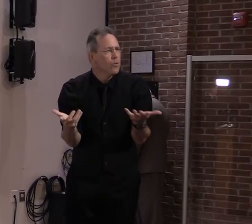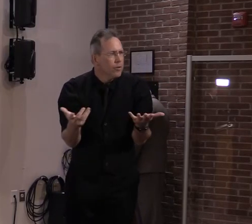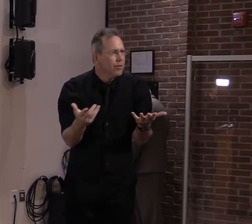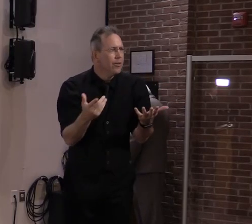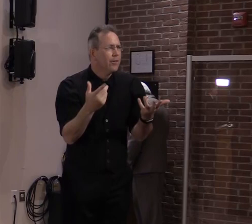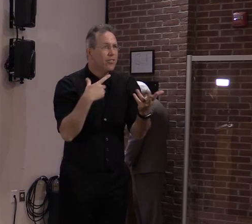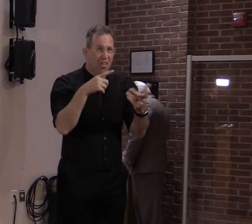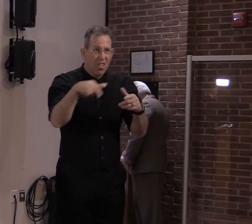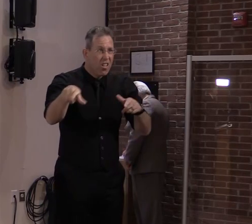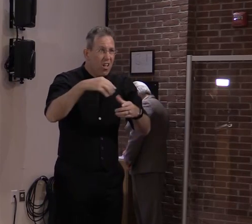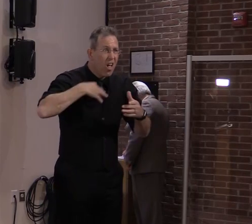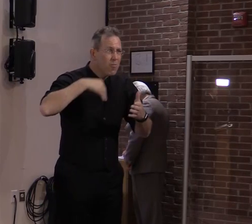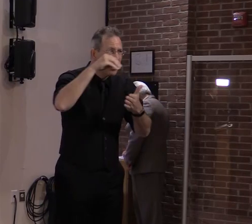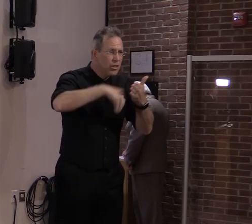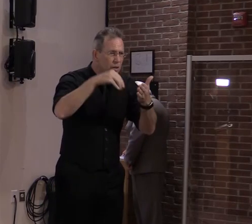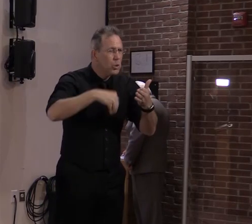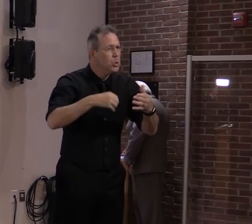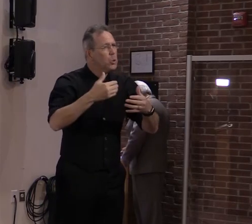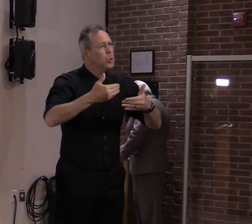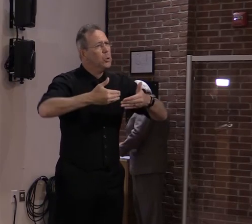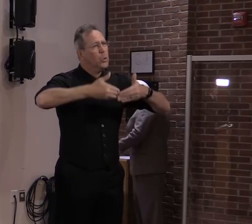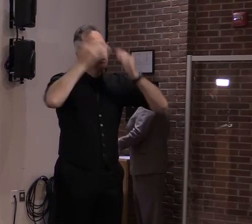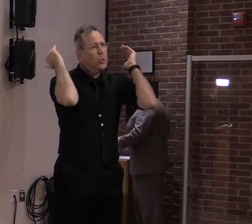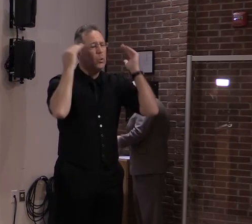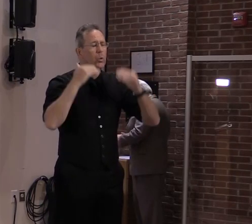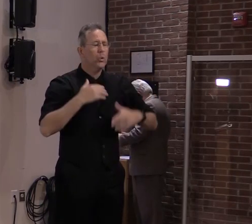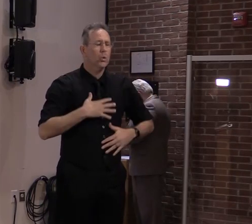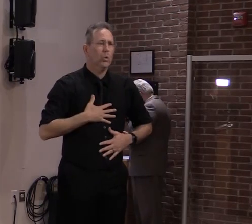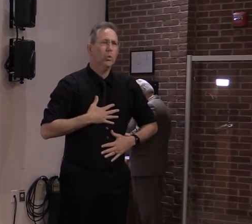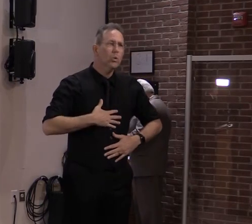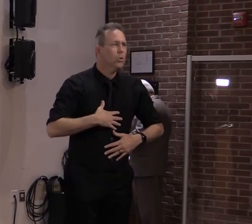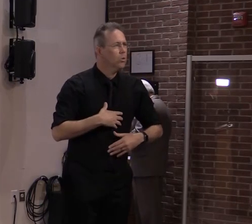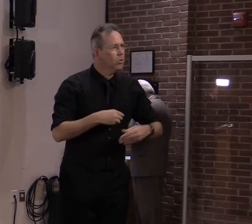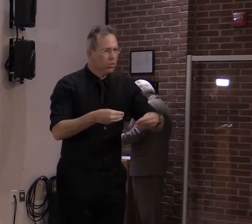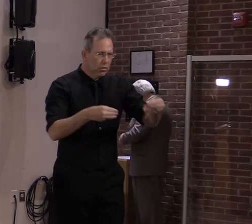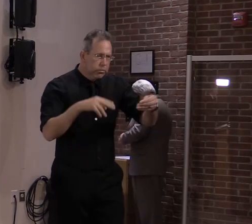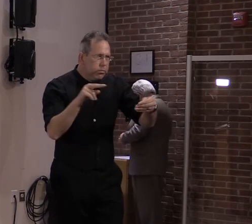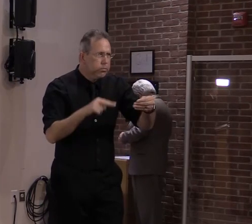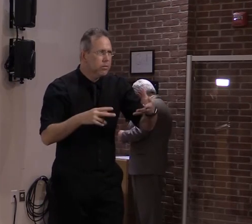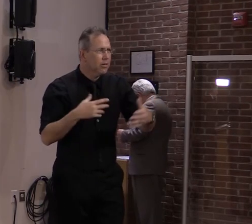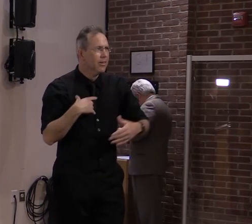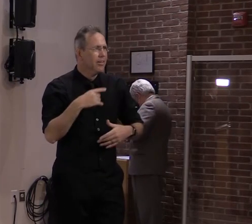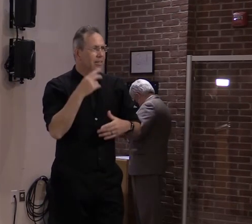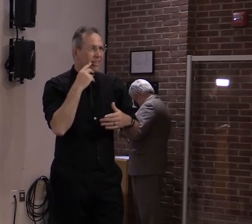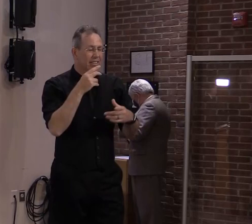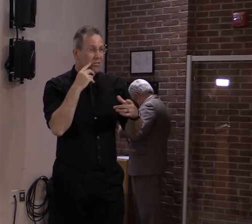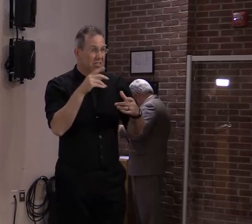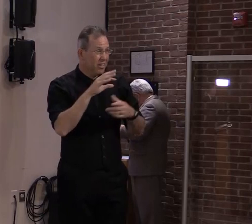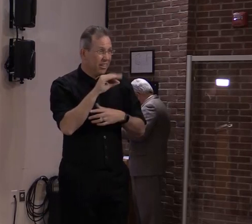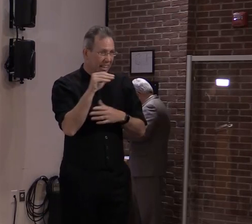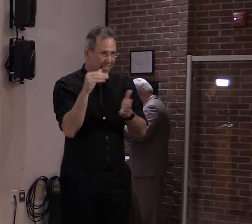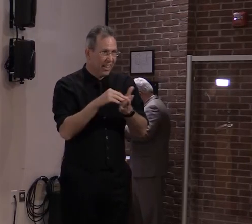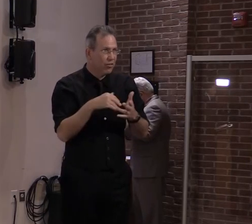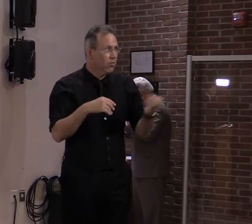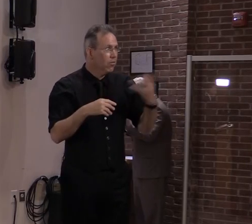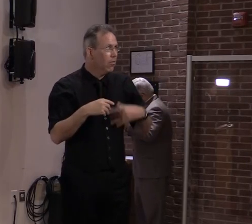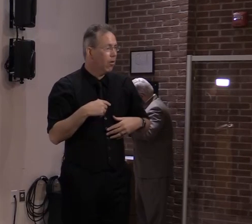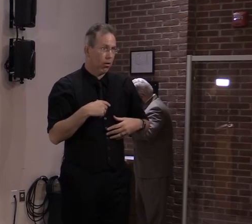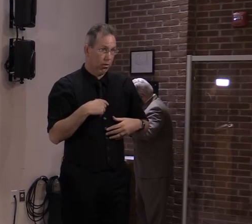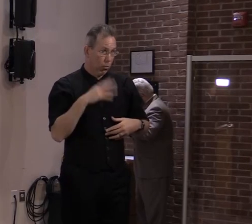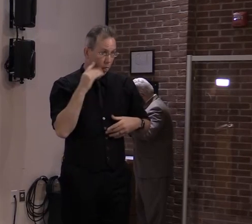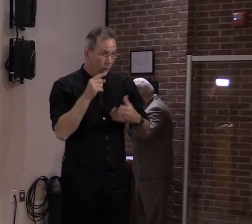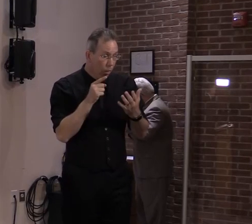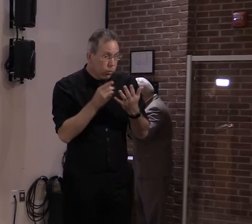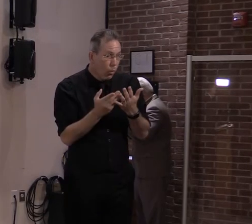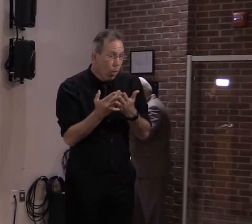mm-hmm. I don't think it will be on the upper end of that. It'll probably be on the lower end of that, but that will come out as part of our negotiation